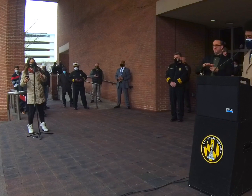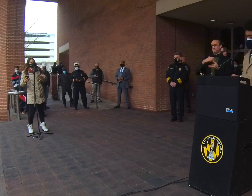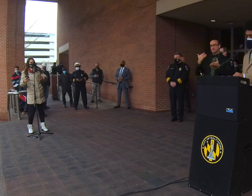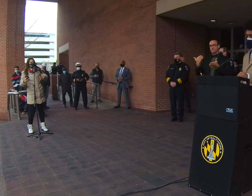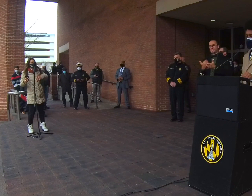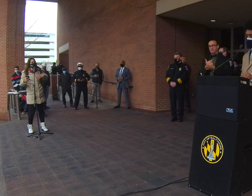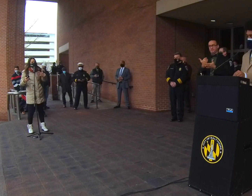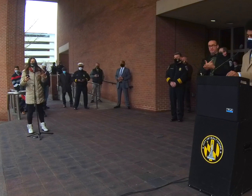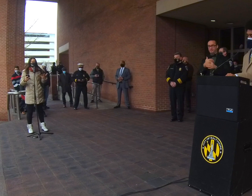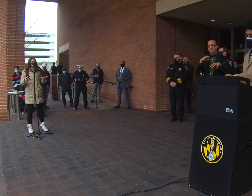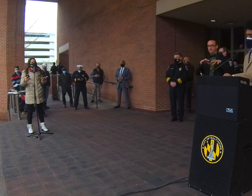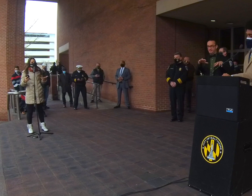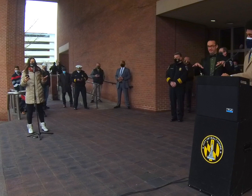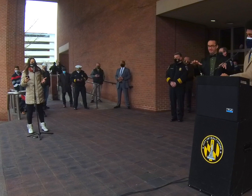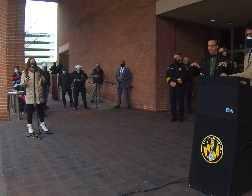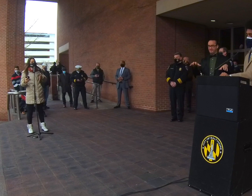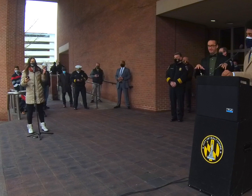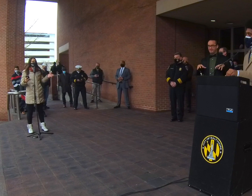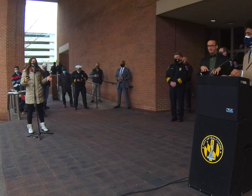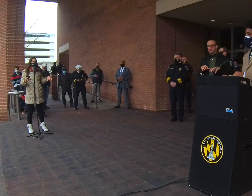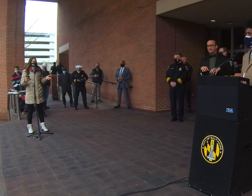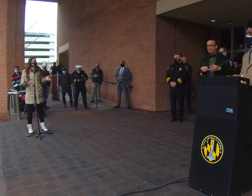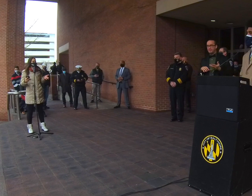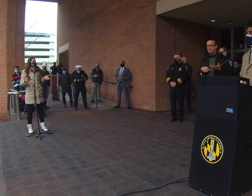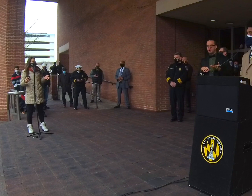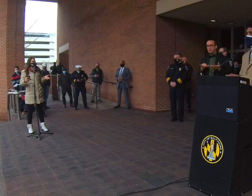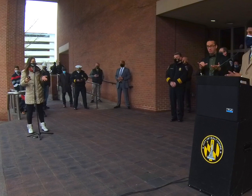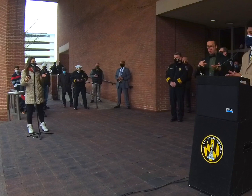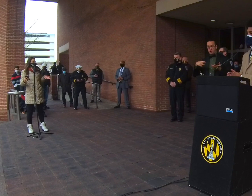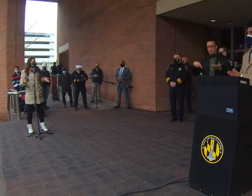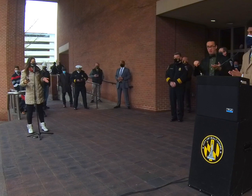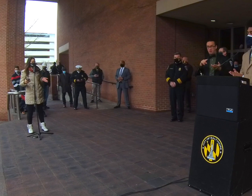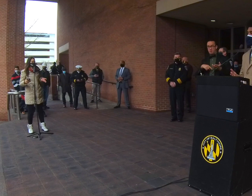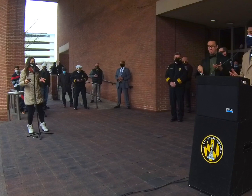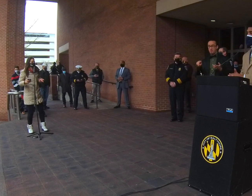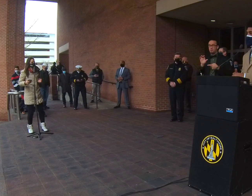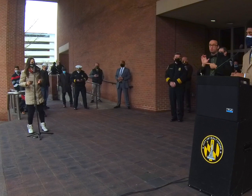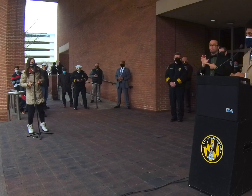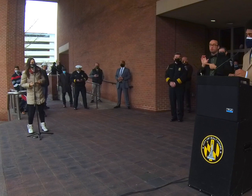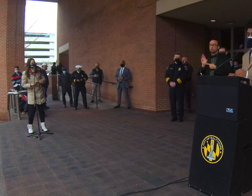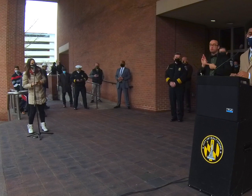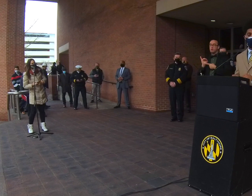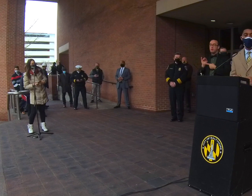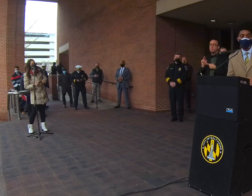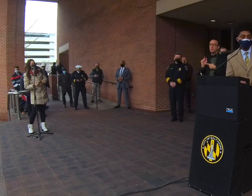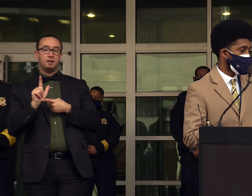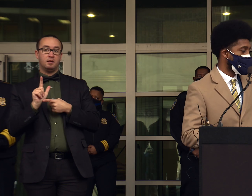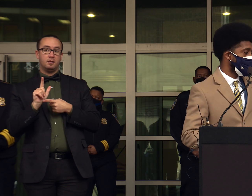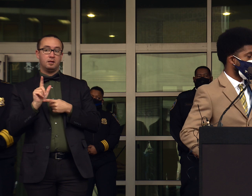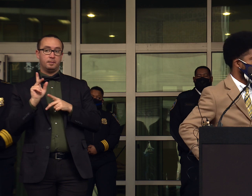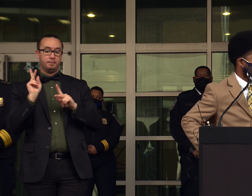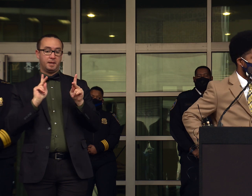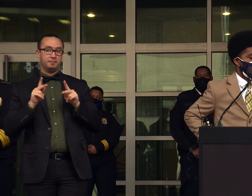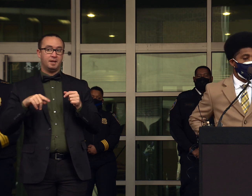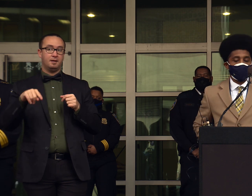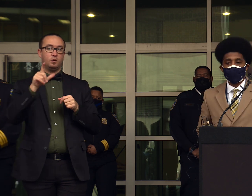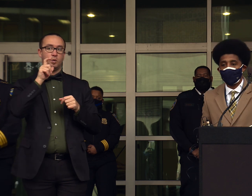that be saying that these criminals are simply moving, so therefore is that effective? Mr. Commissioner?